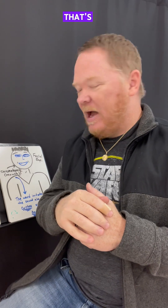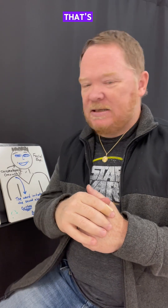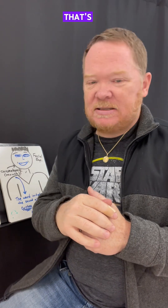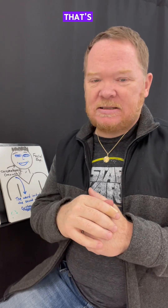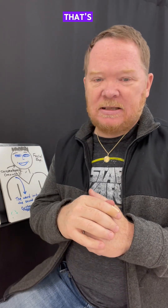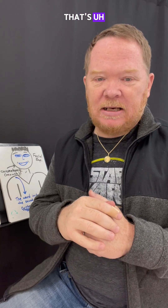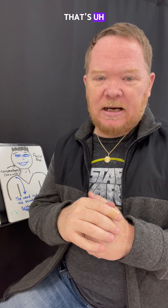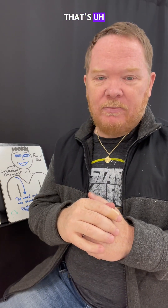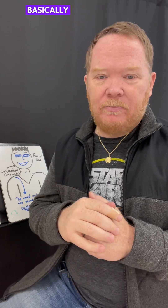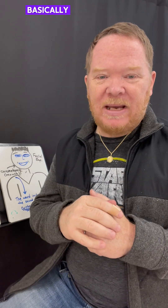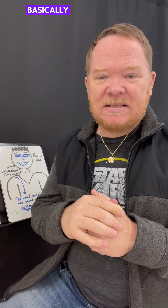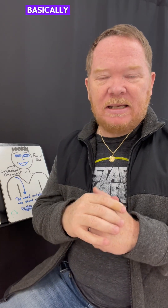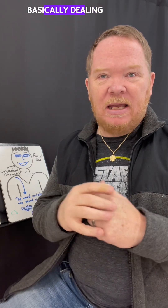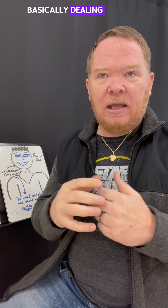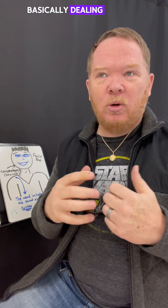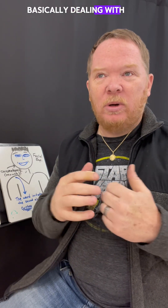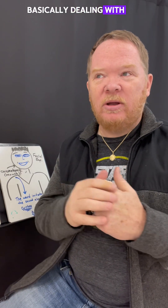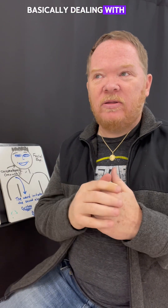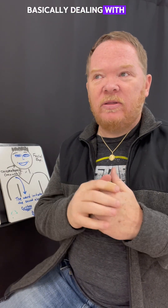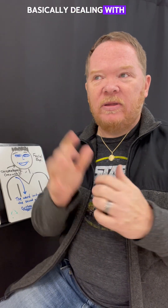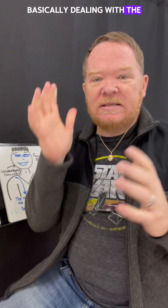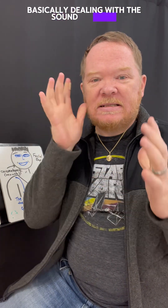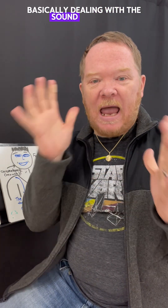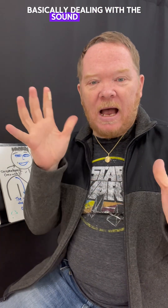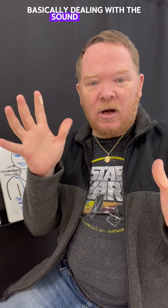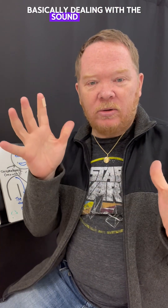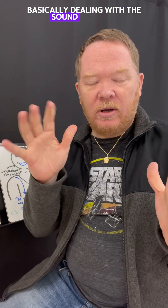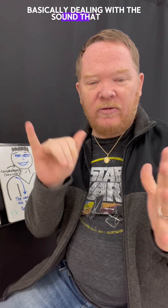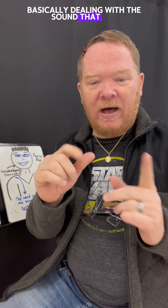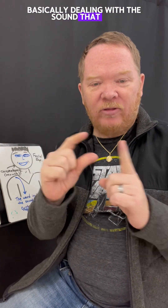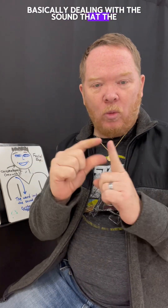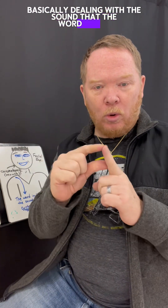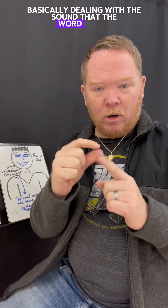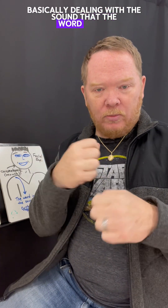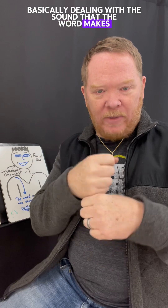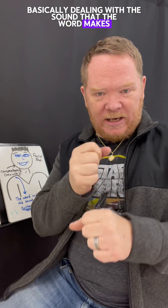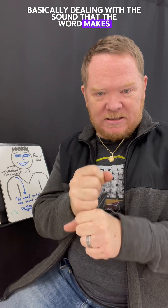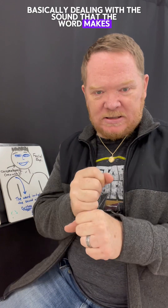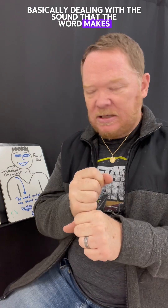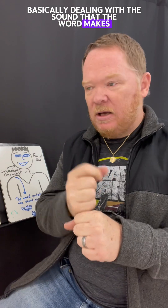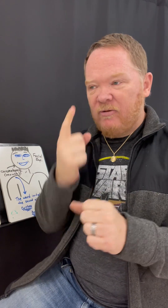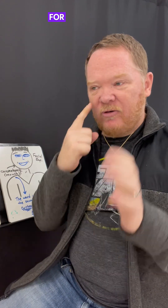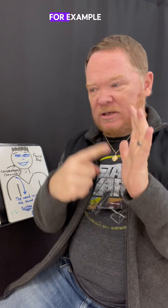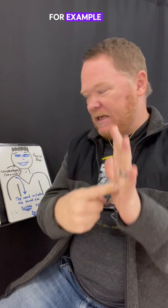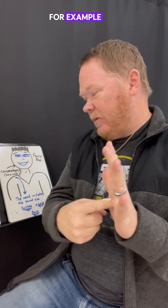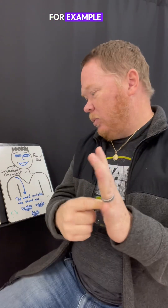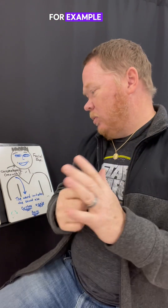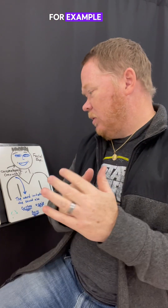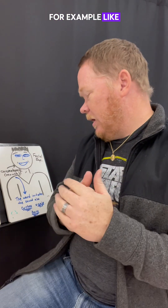That's basically dealing with the sound that the word makes. For example, like